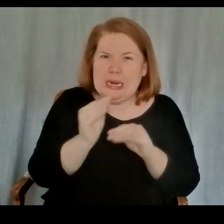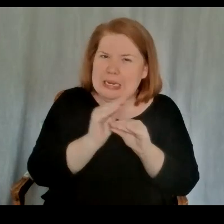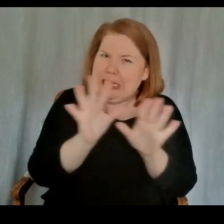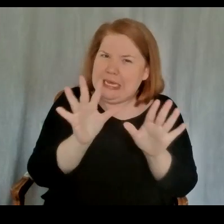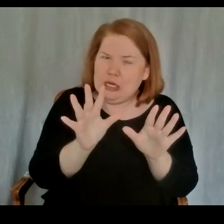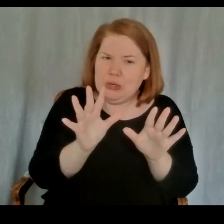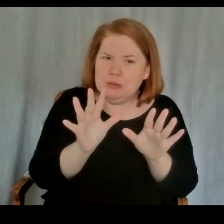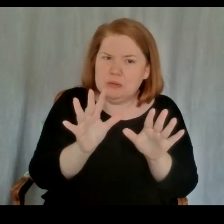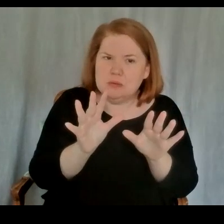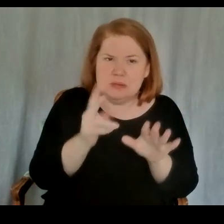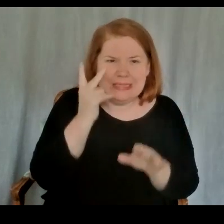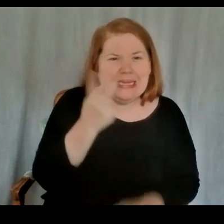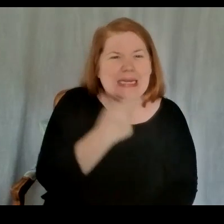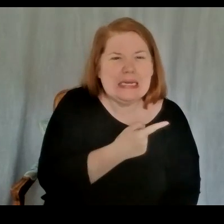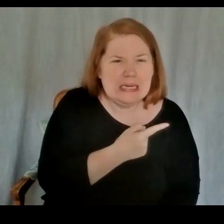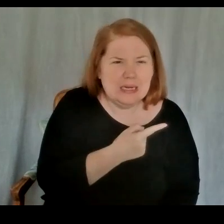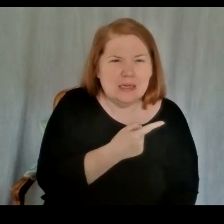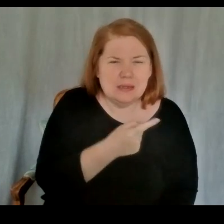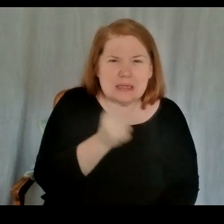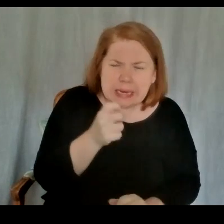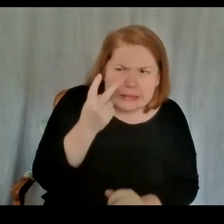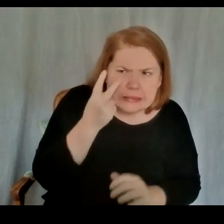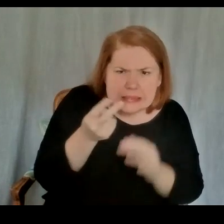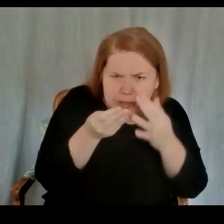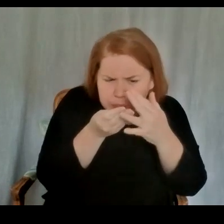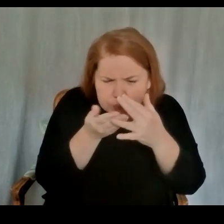See, these are transparent. You can see through them.